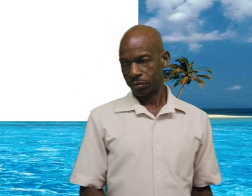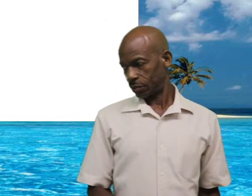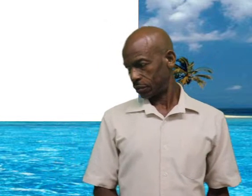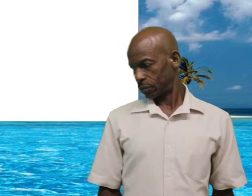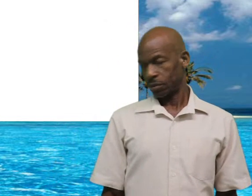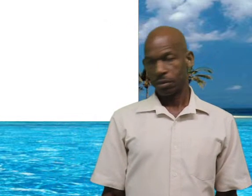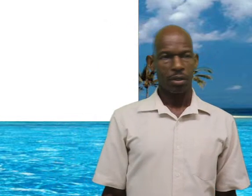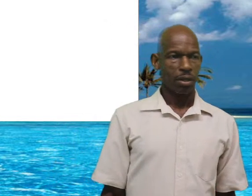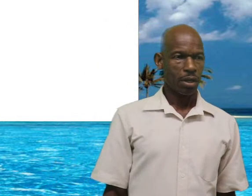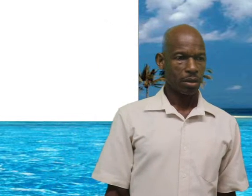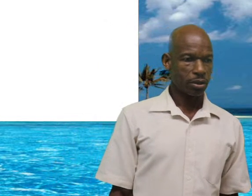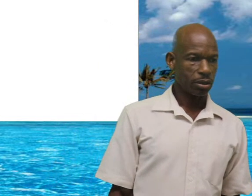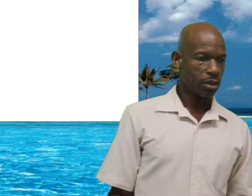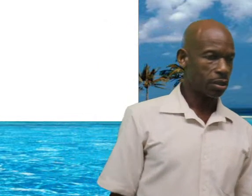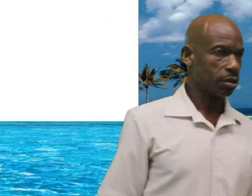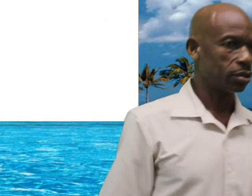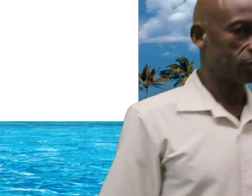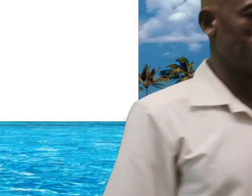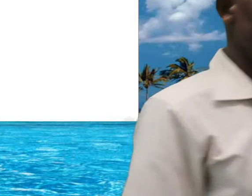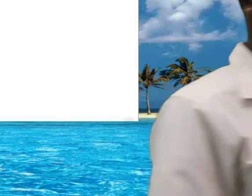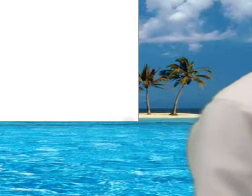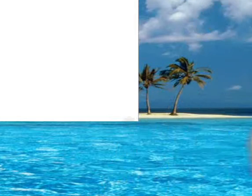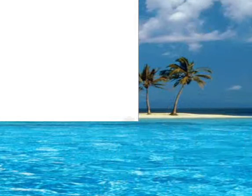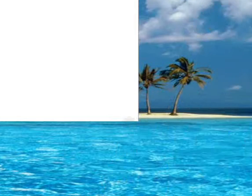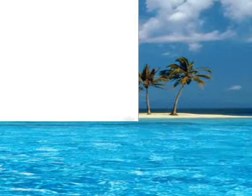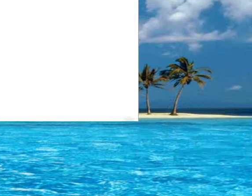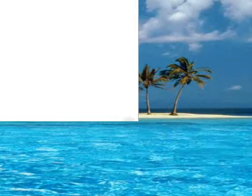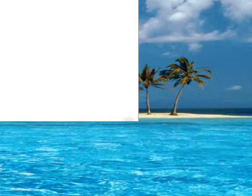Start writing the answer. You have to put the answer.